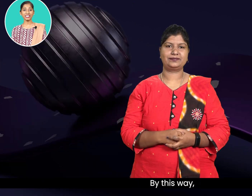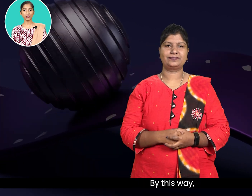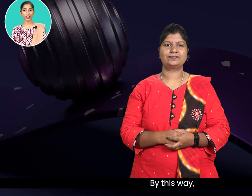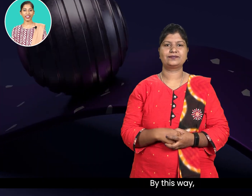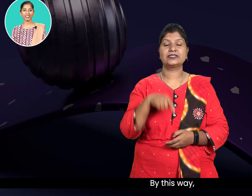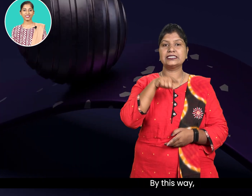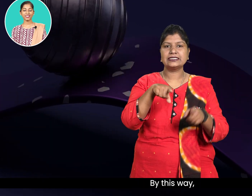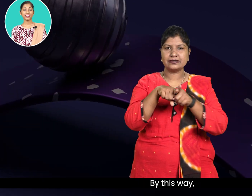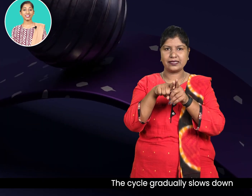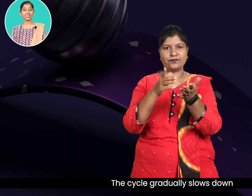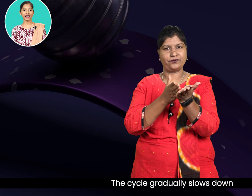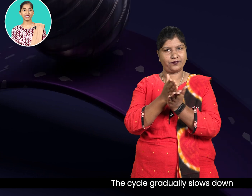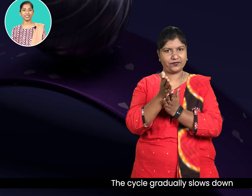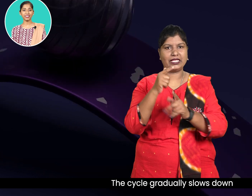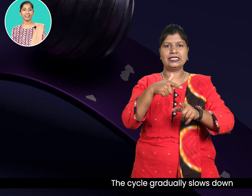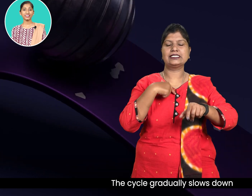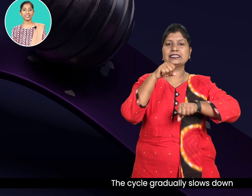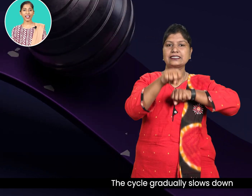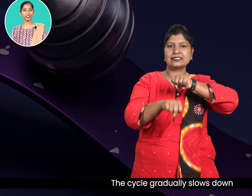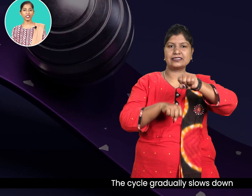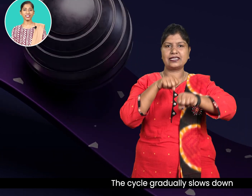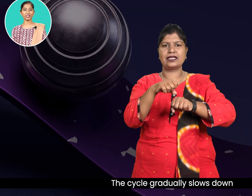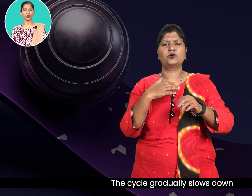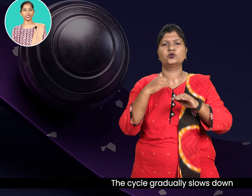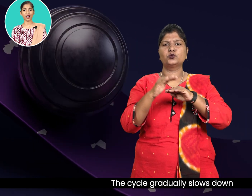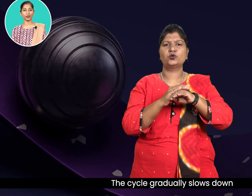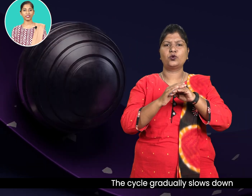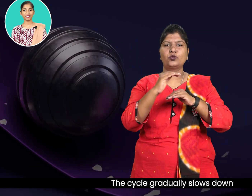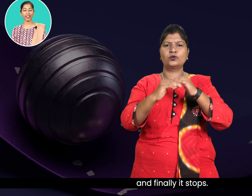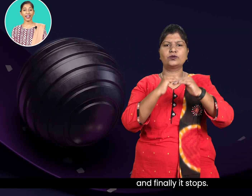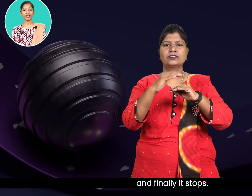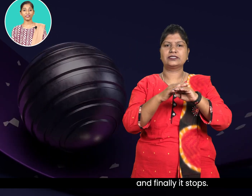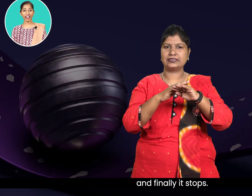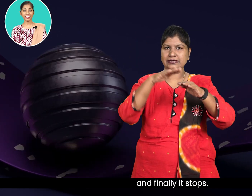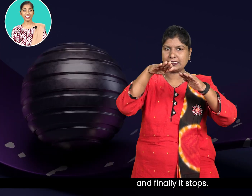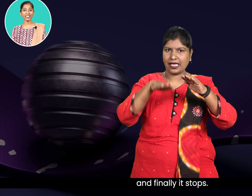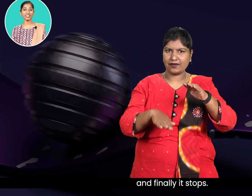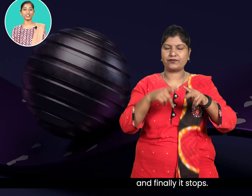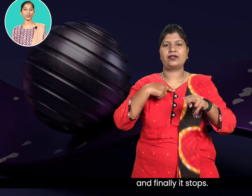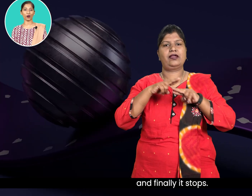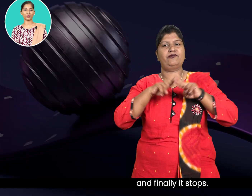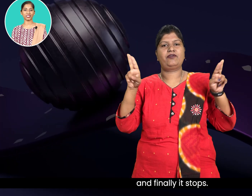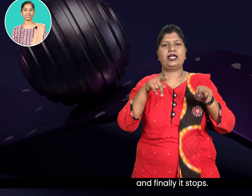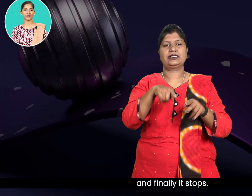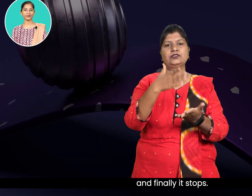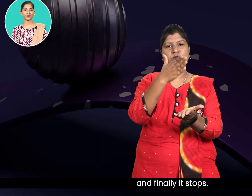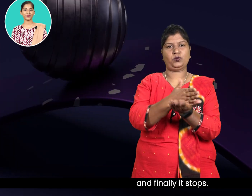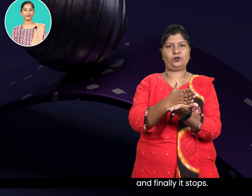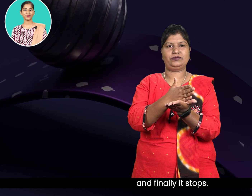By this way, the cycle gradually slows down and finally it